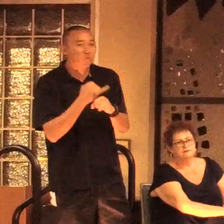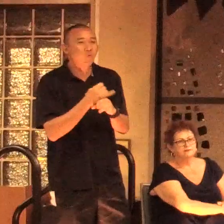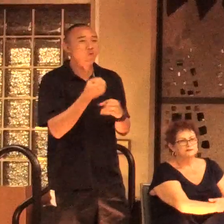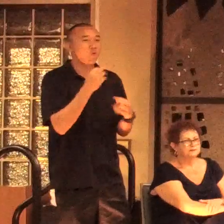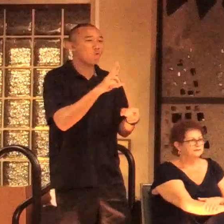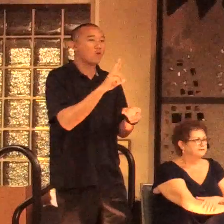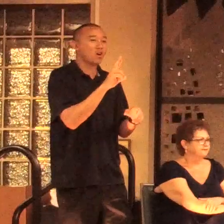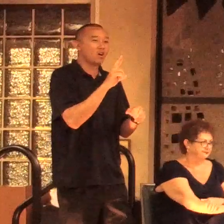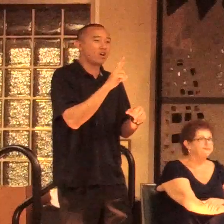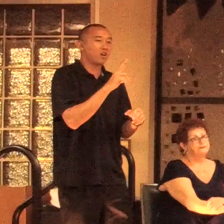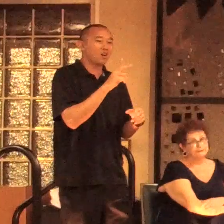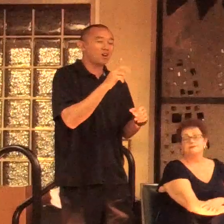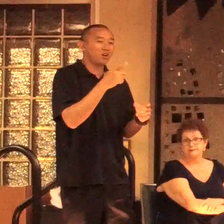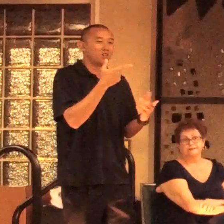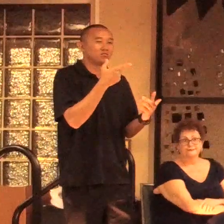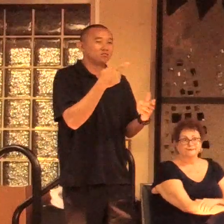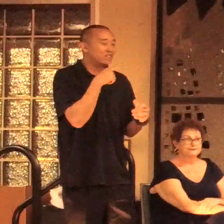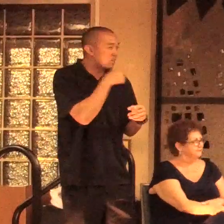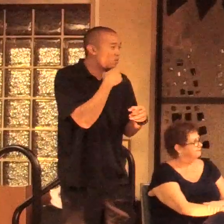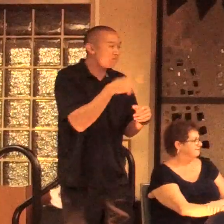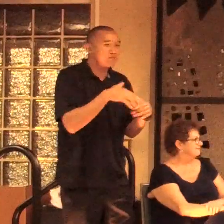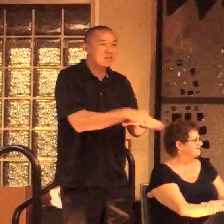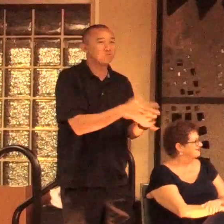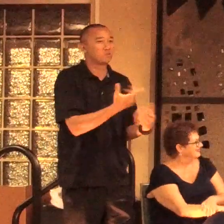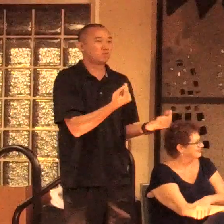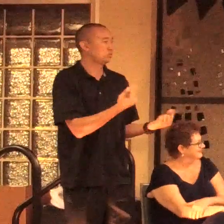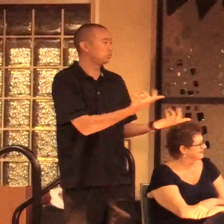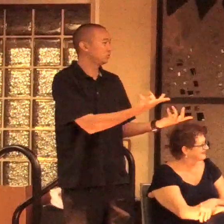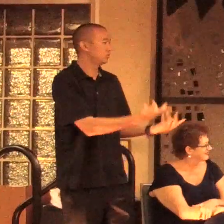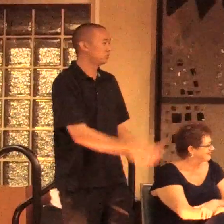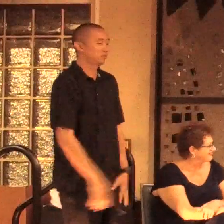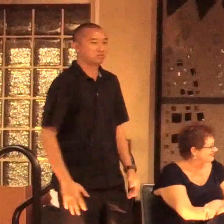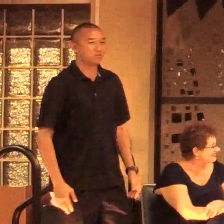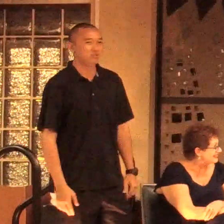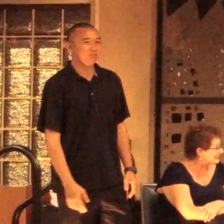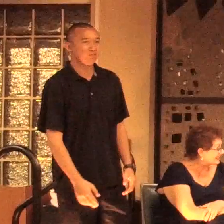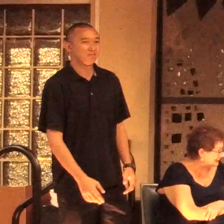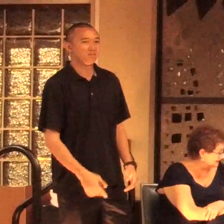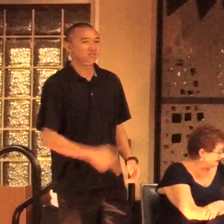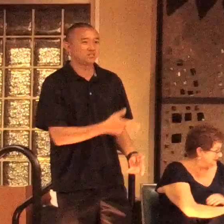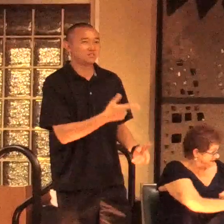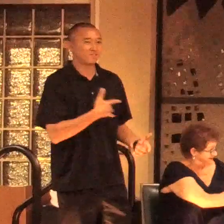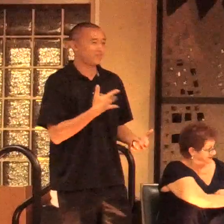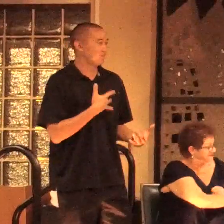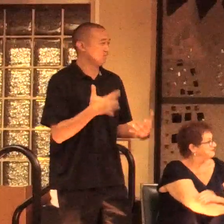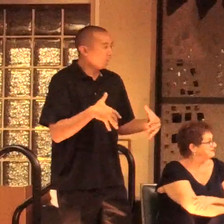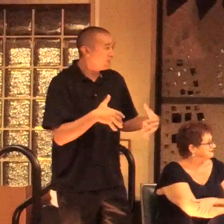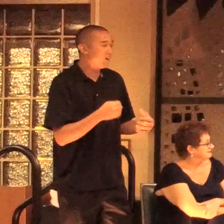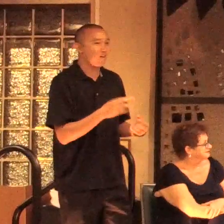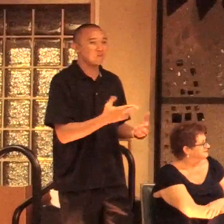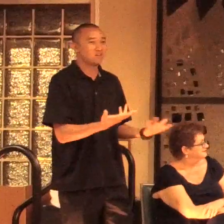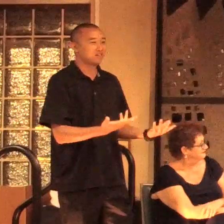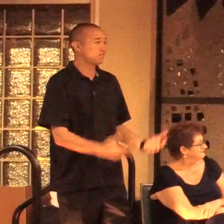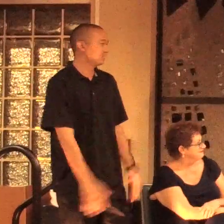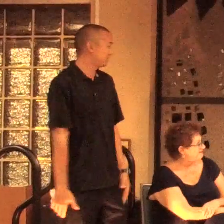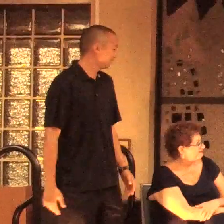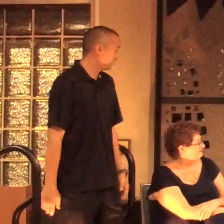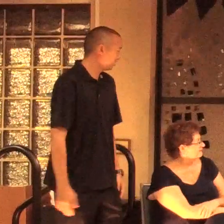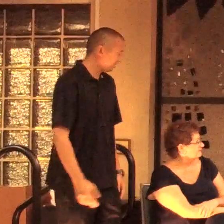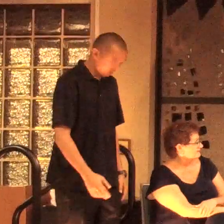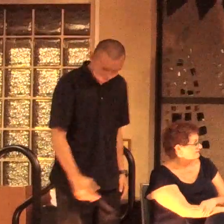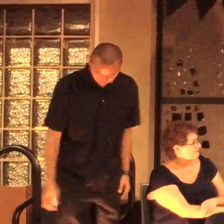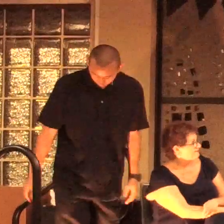would you send them to deaf school? How would you handle that? How would you foresee yourself handling? Would you be excited that you have a